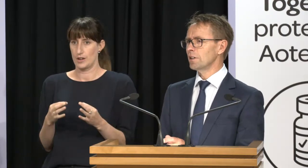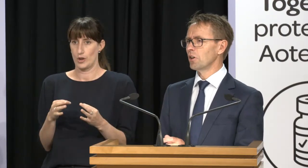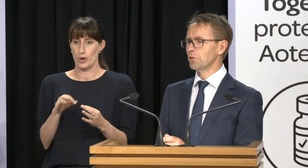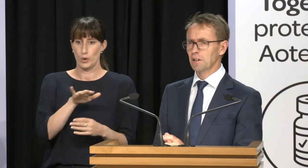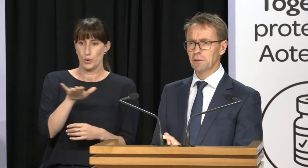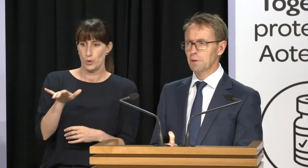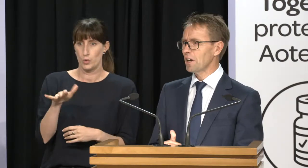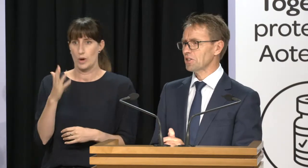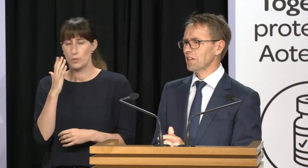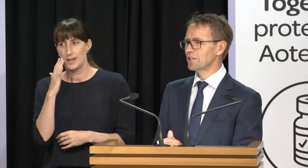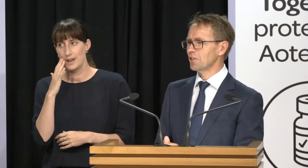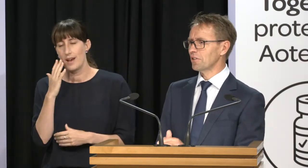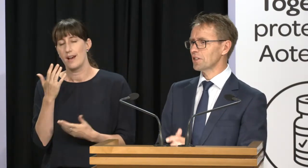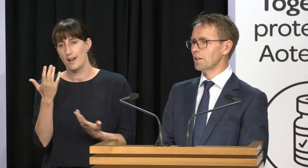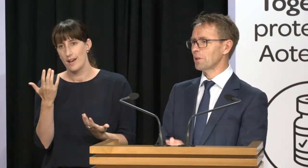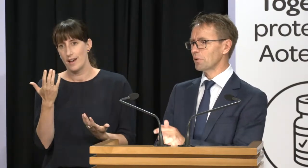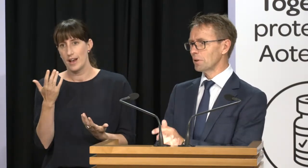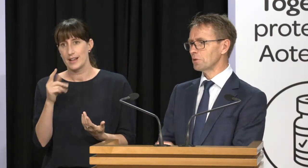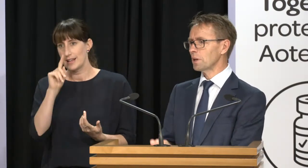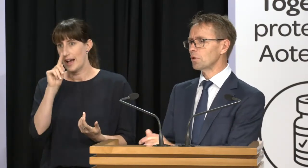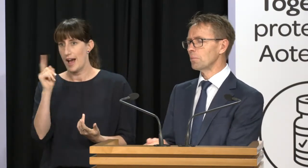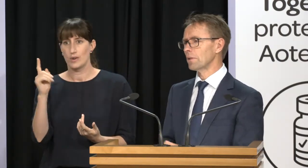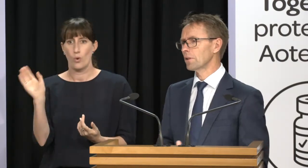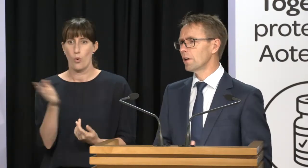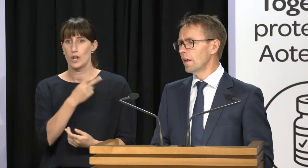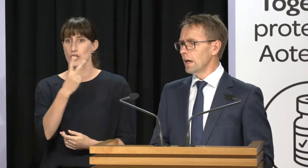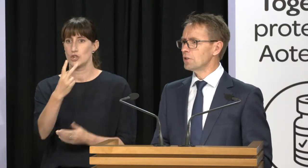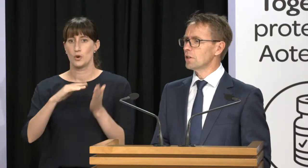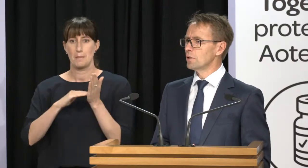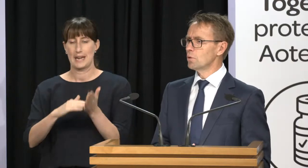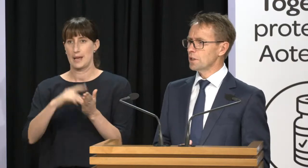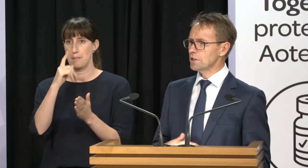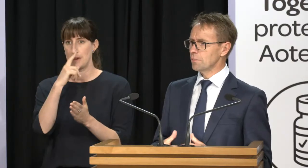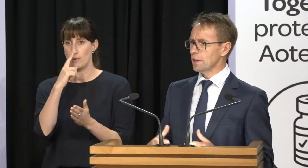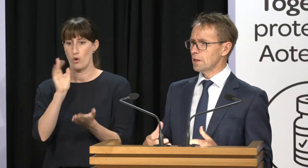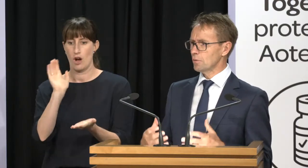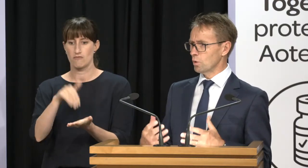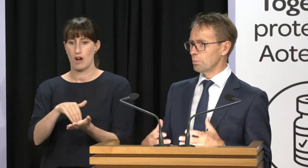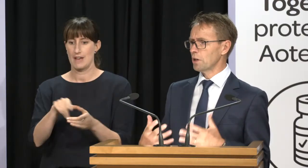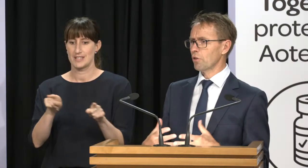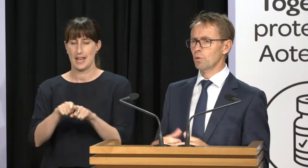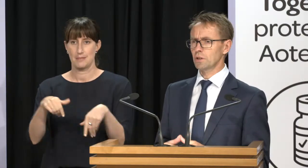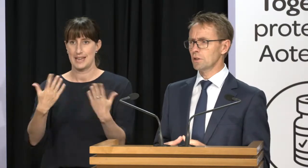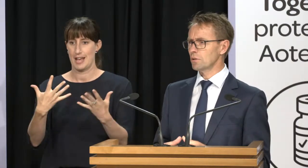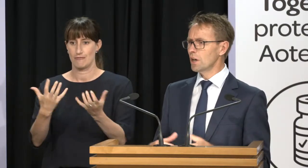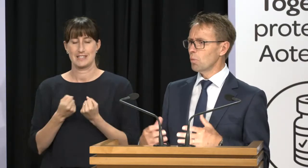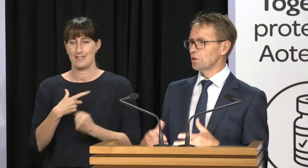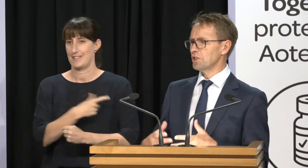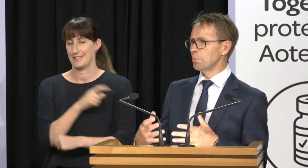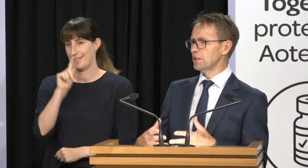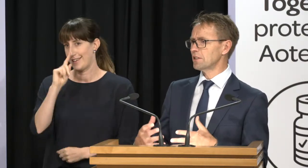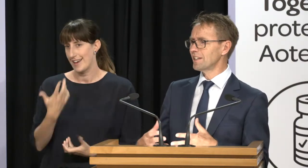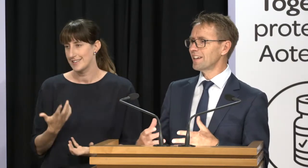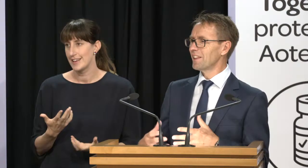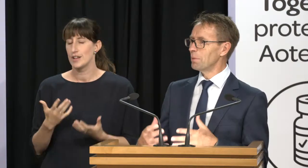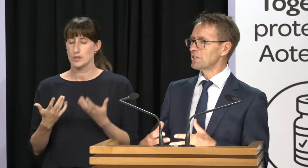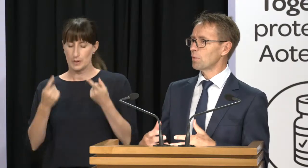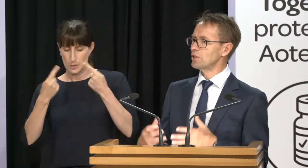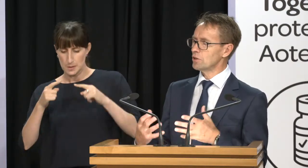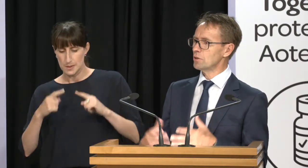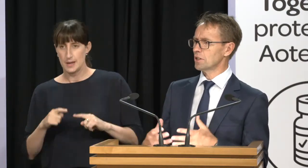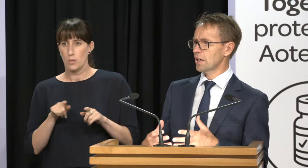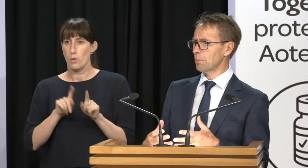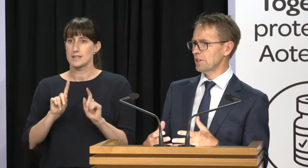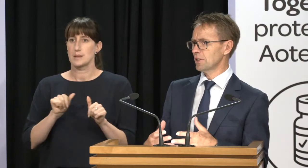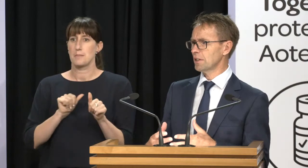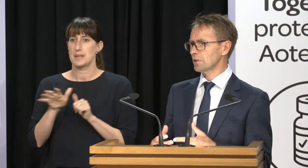clearly not everyone can be vaccinated on the same day or even week or month. And so there will need to be, we're putting thought into what's the best way